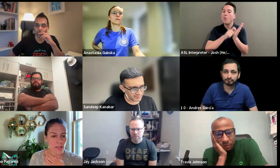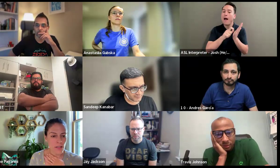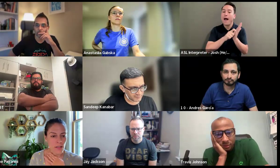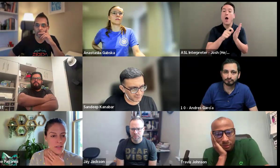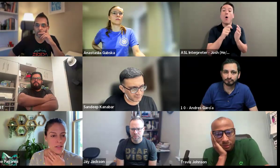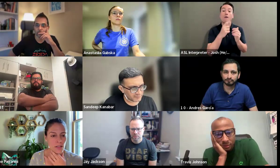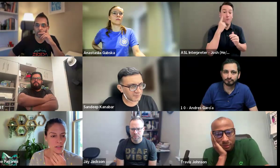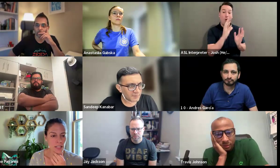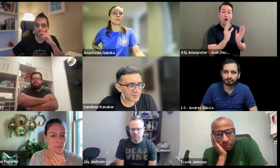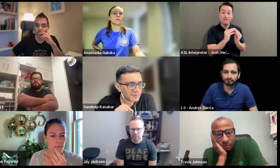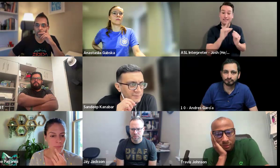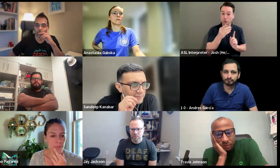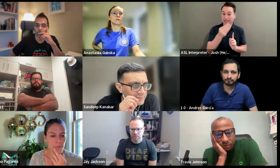AWS, the team?